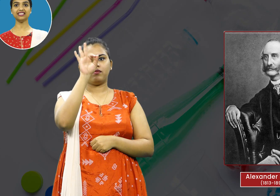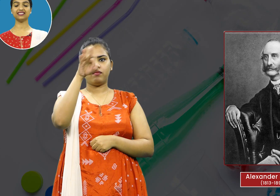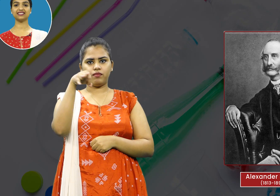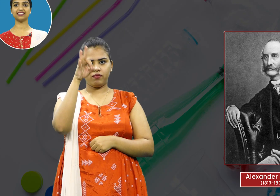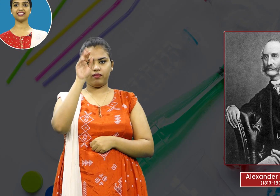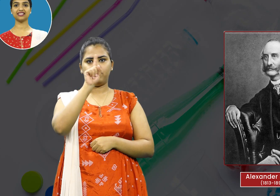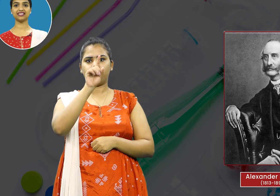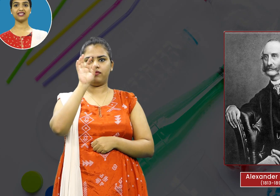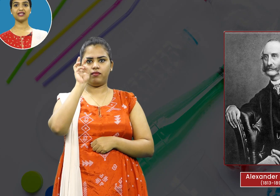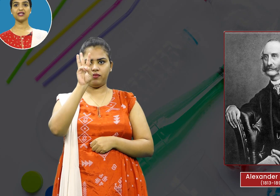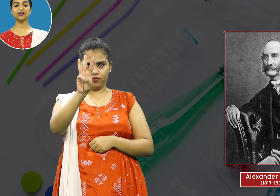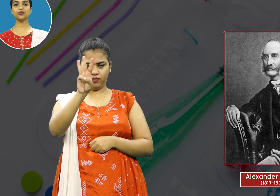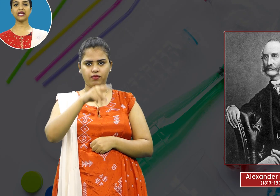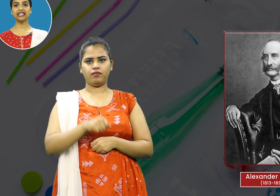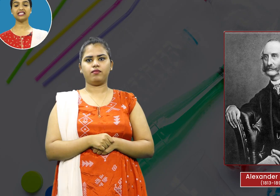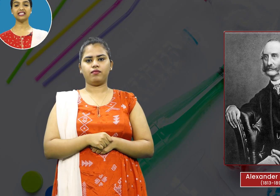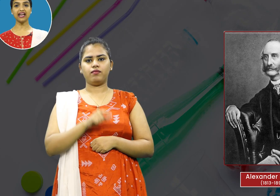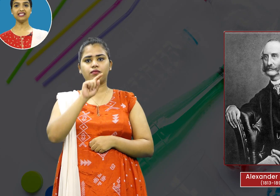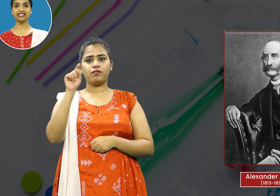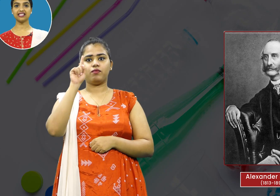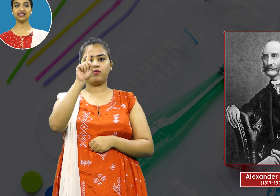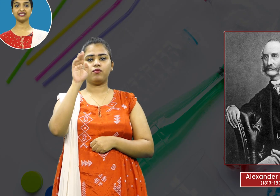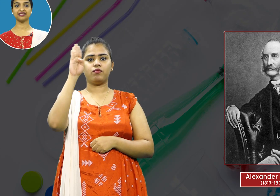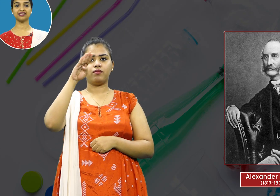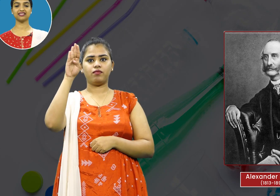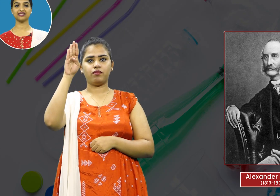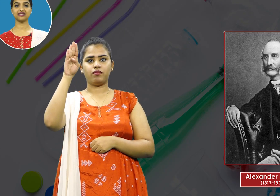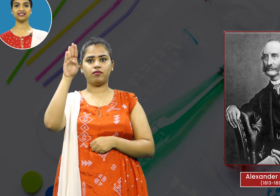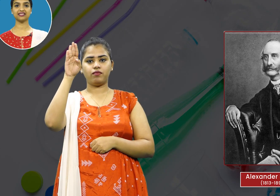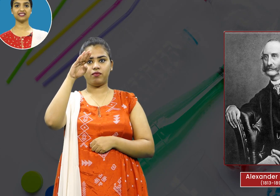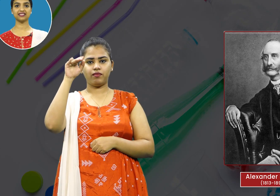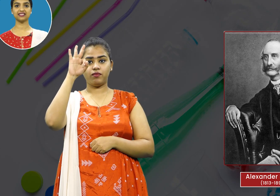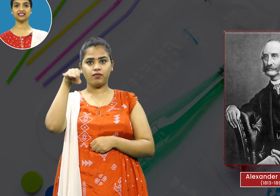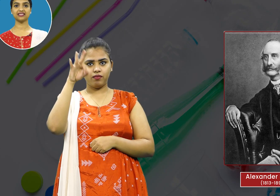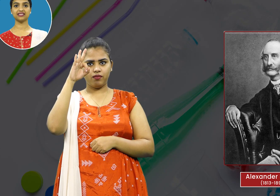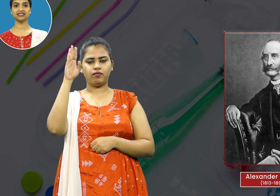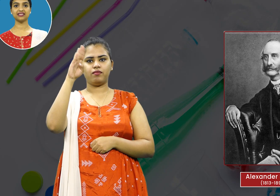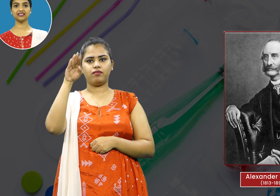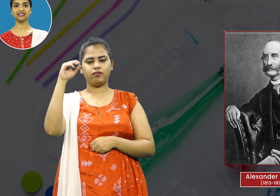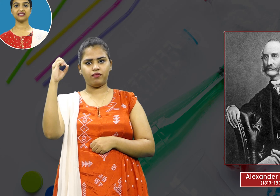1813 to 1890,